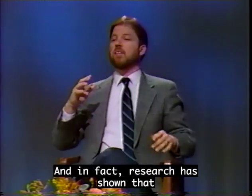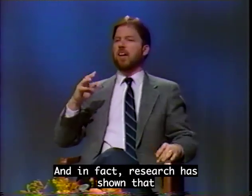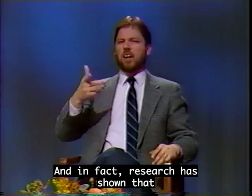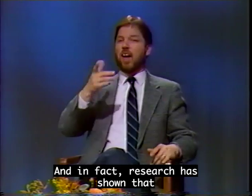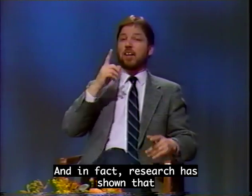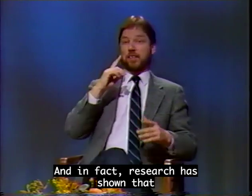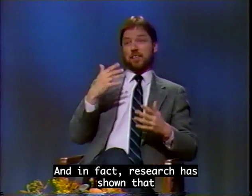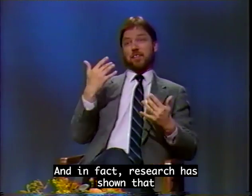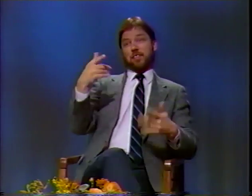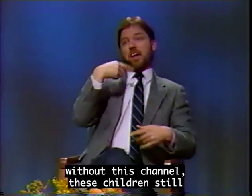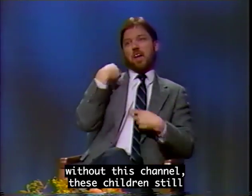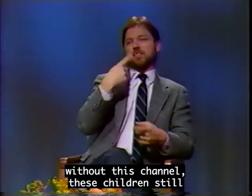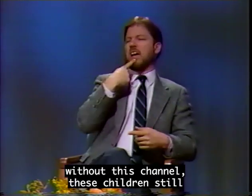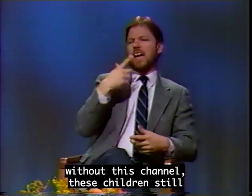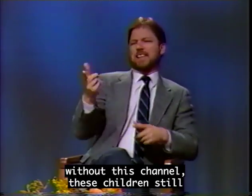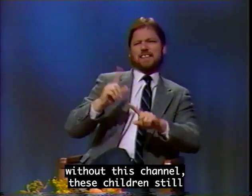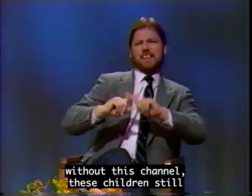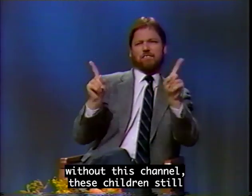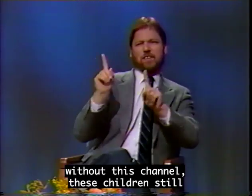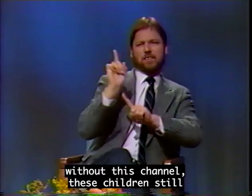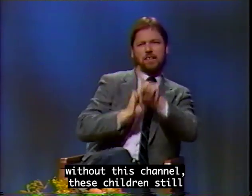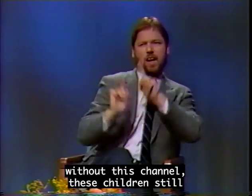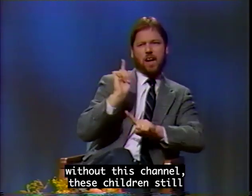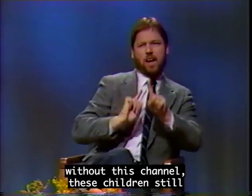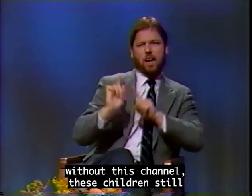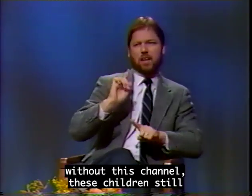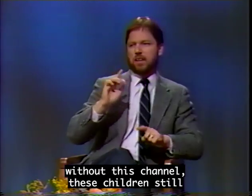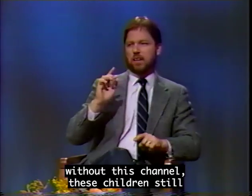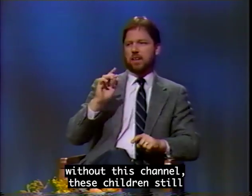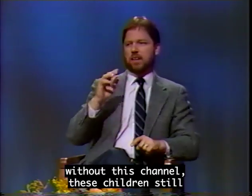that without this channel,